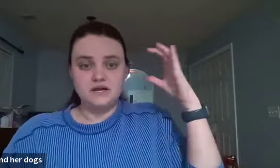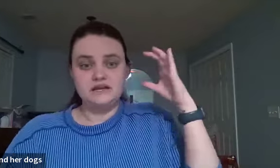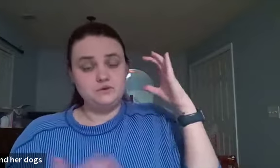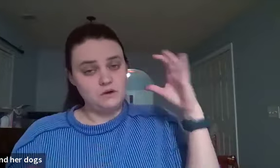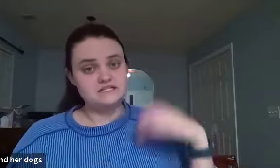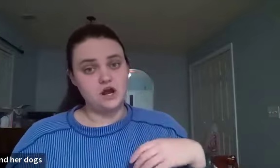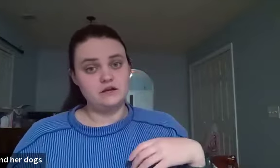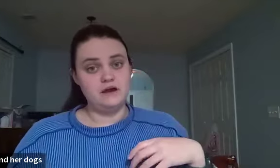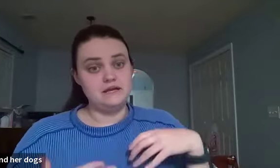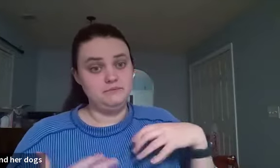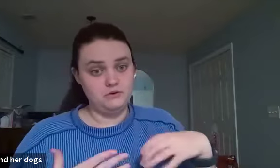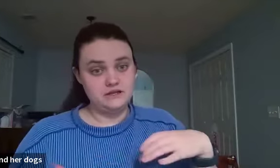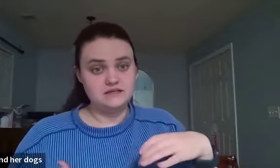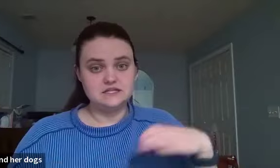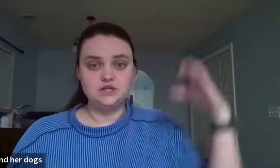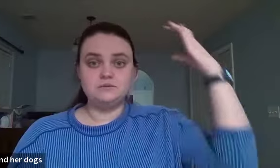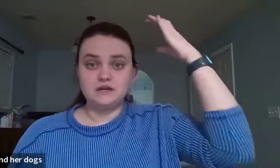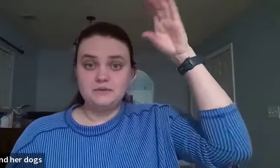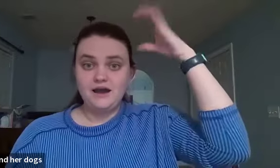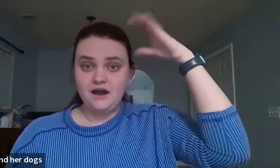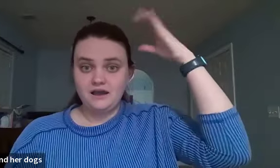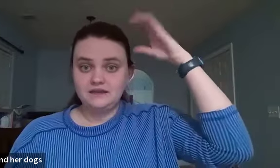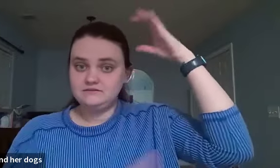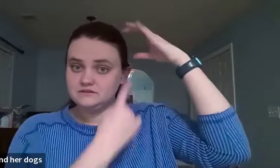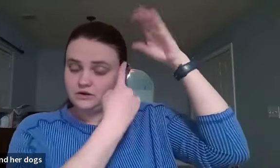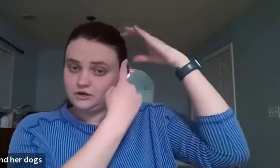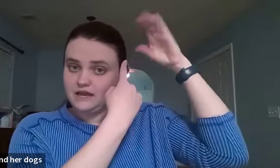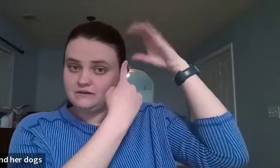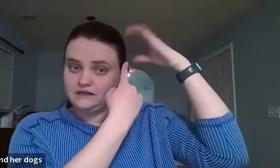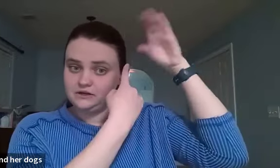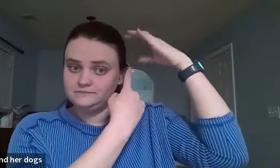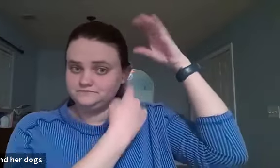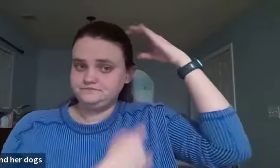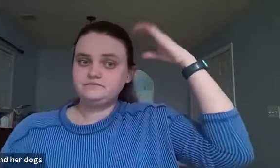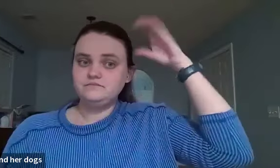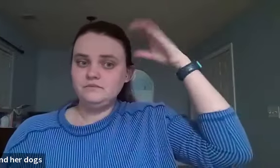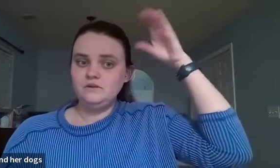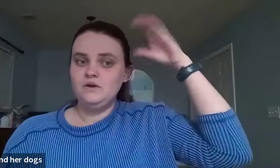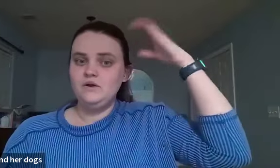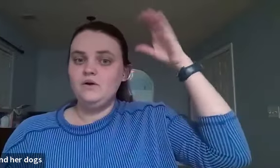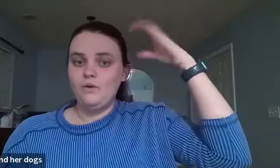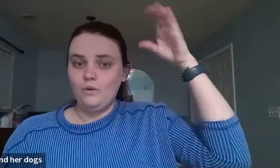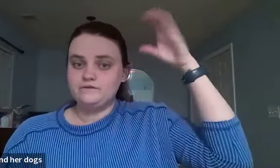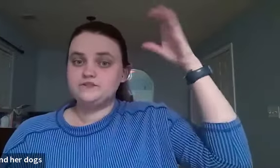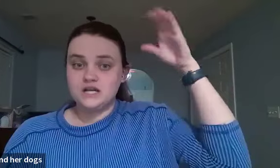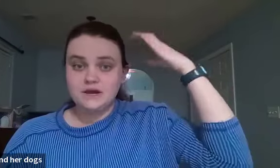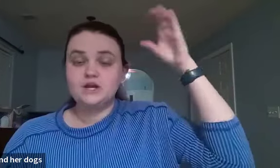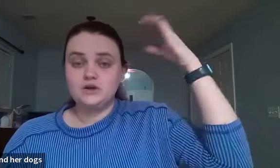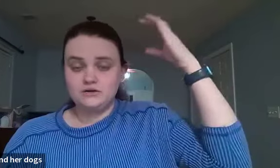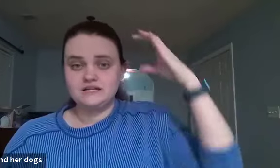But if you wanted to talk about a boy cousin, you would bring it up high on your head right here. Or if you're talking about a girl